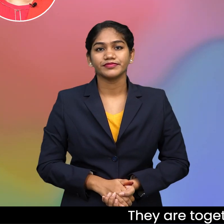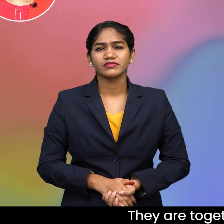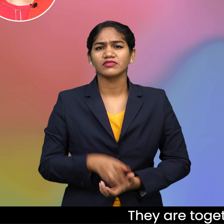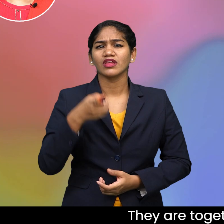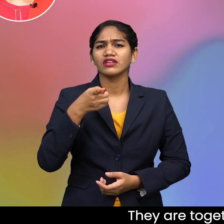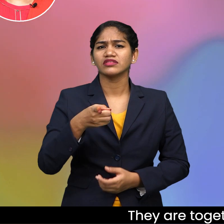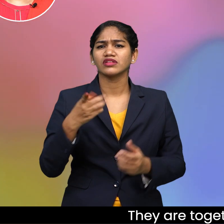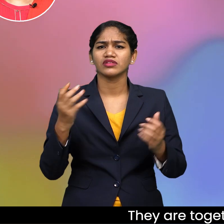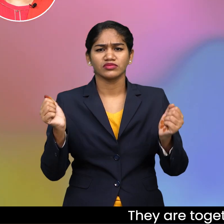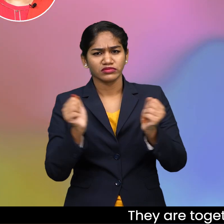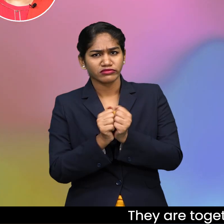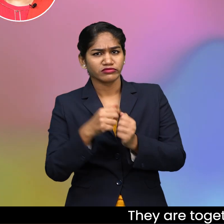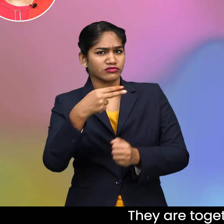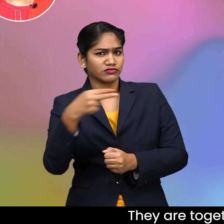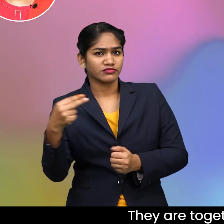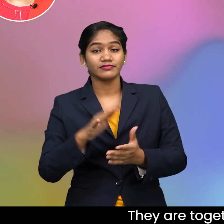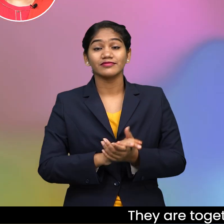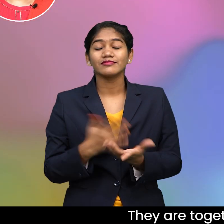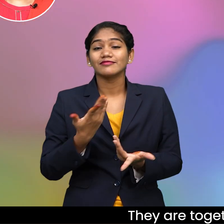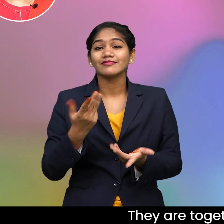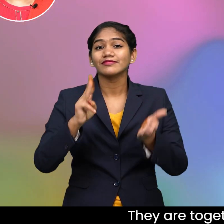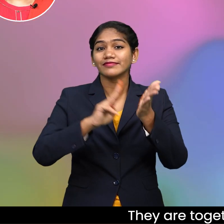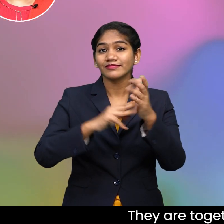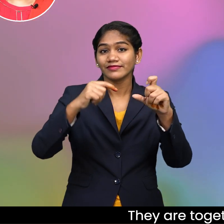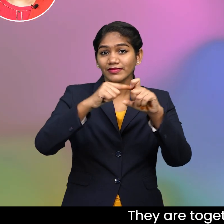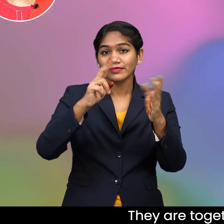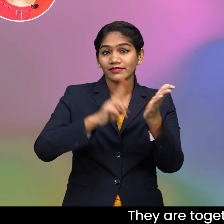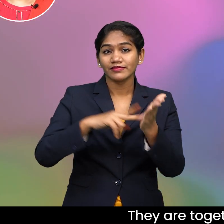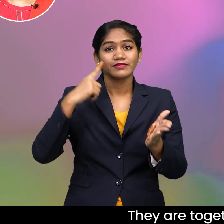They are together called meninges.